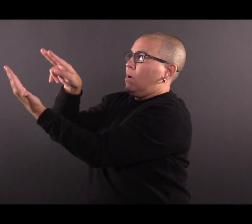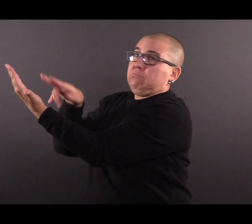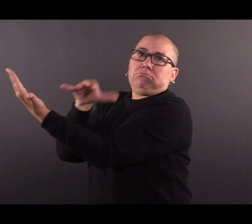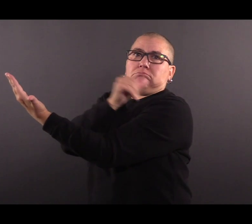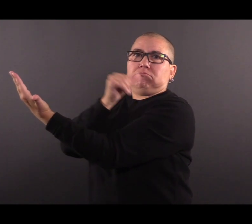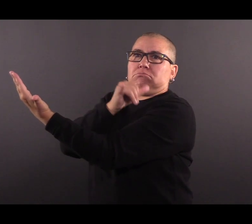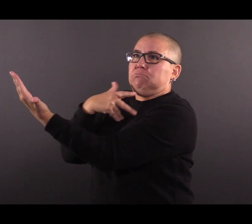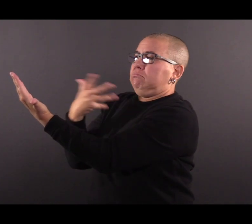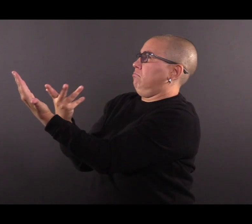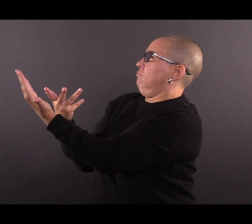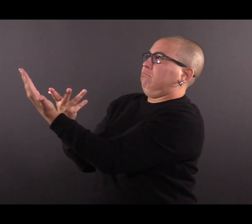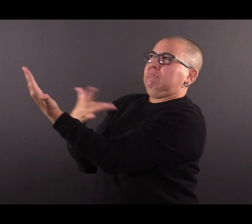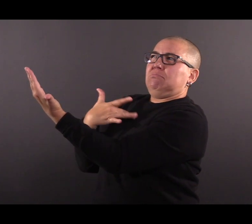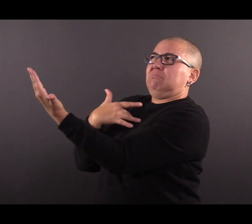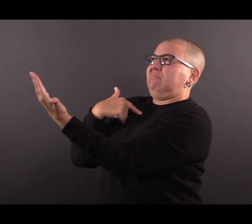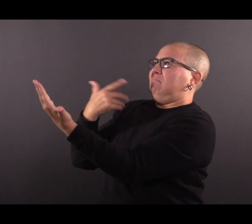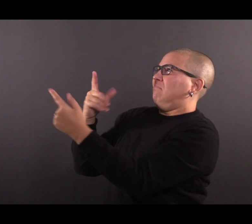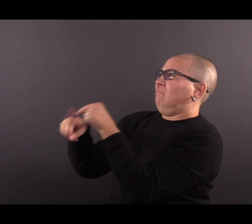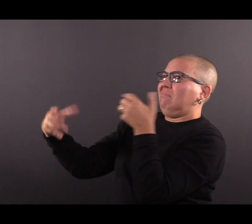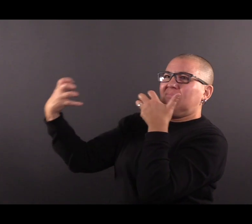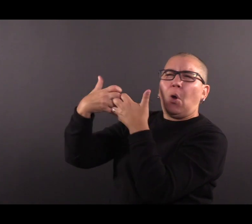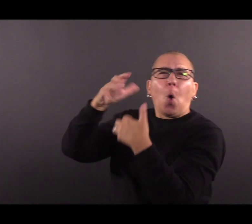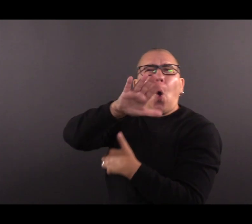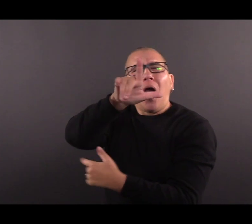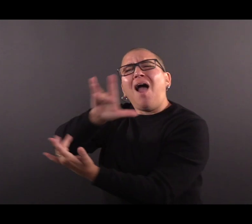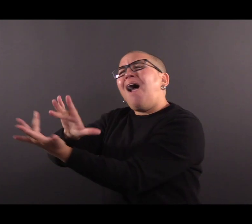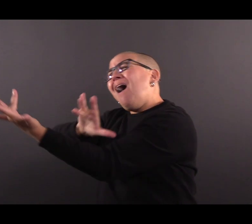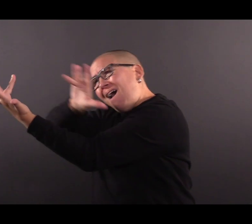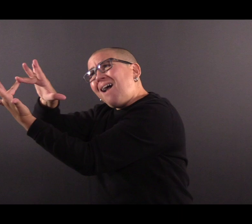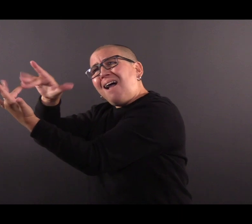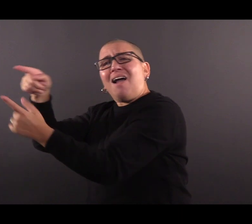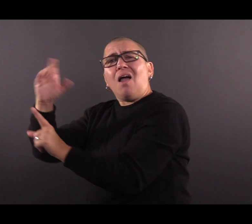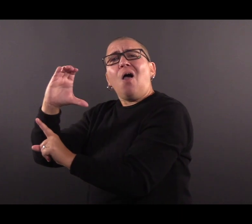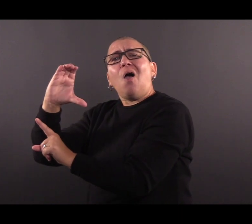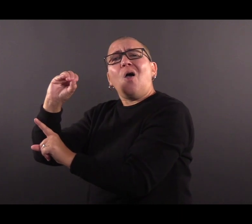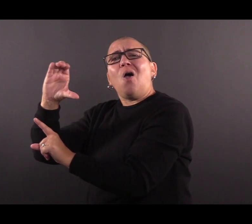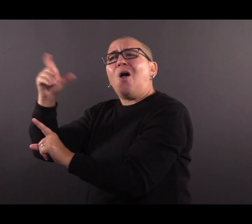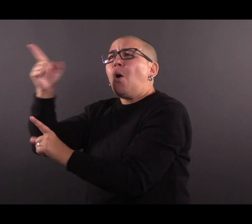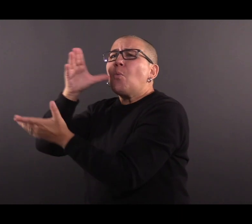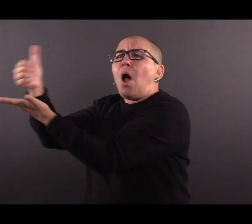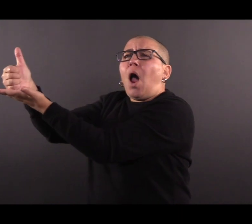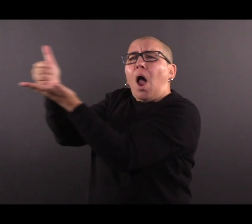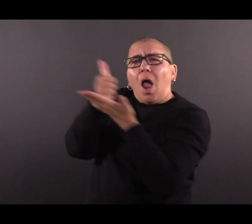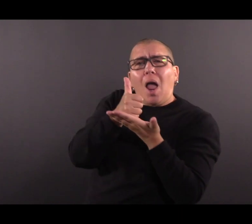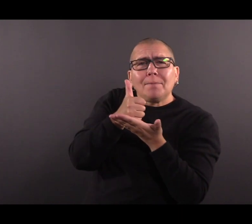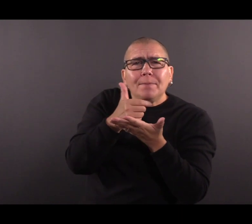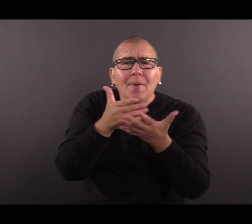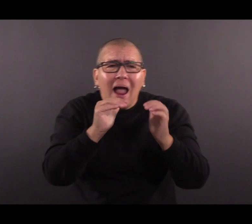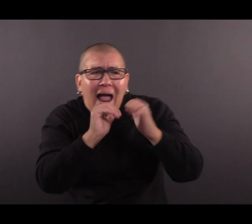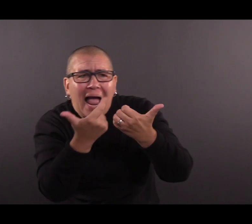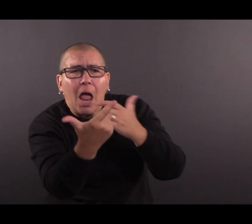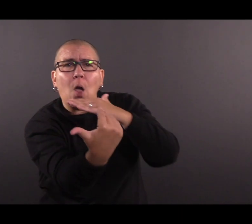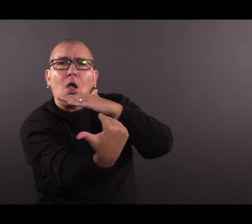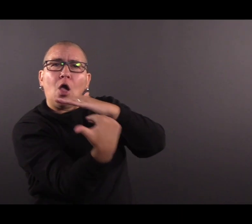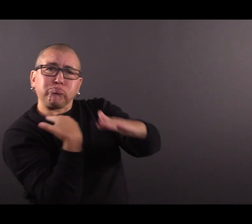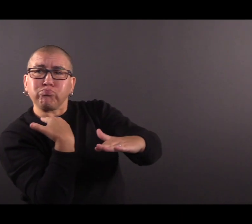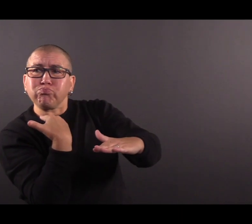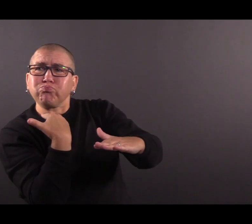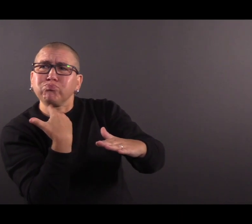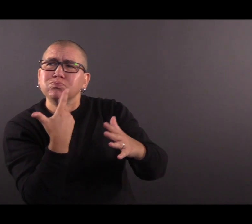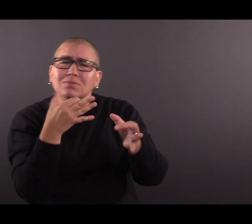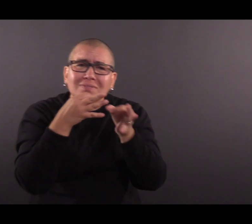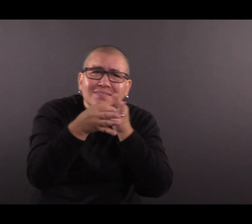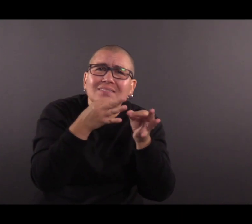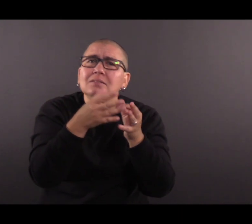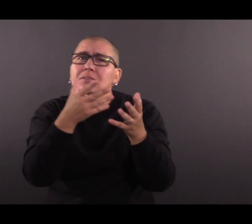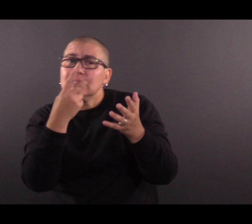funding, but there are resources that can help. The local COC can be a good resource of information for victim service providers,